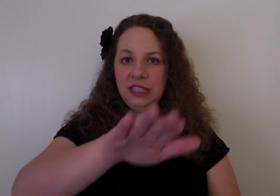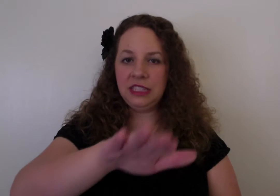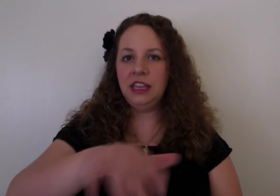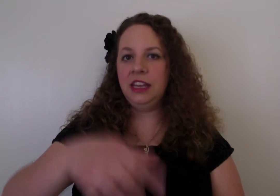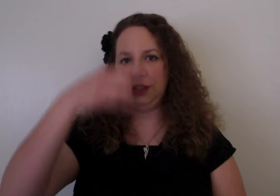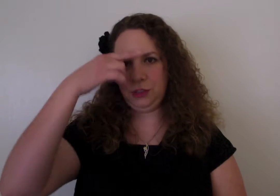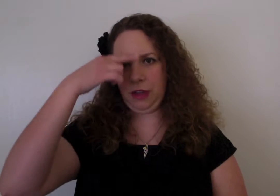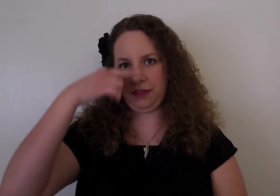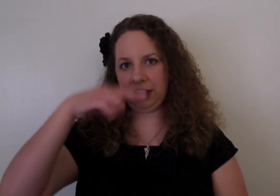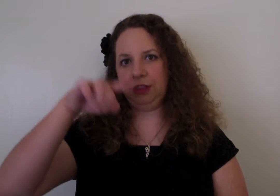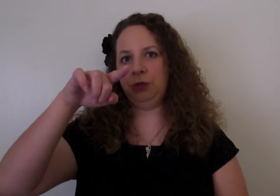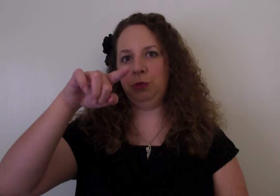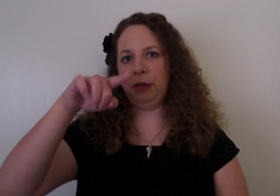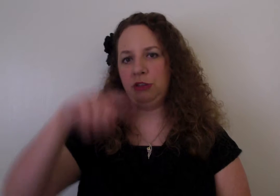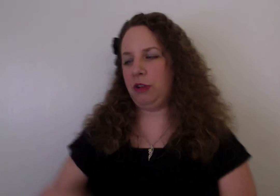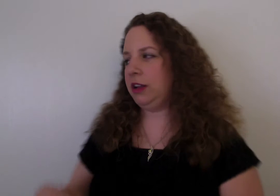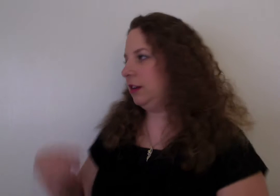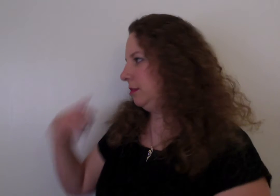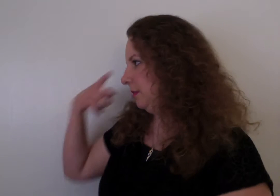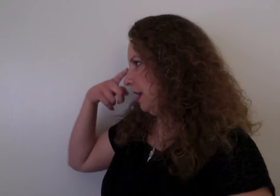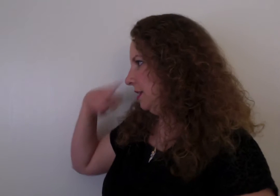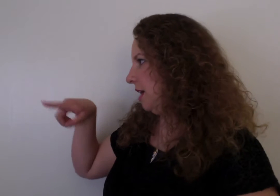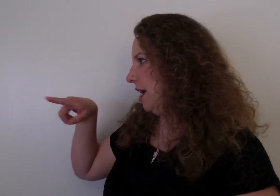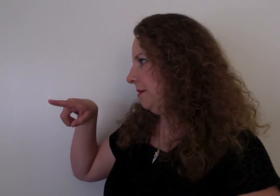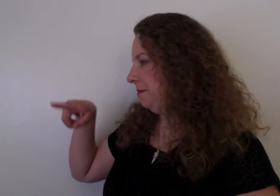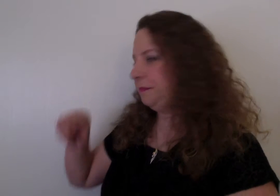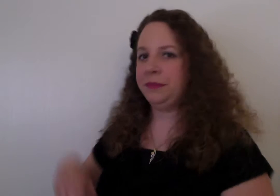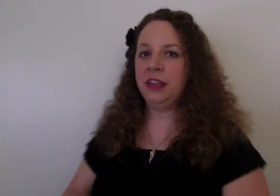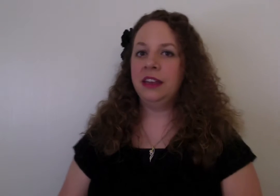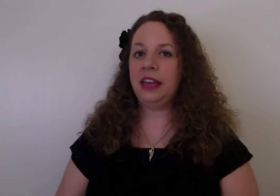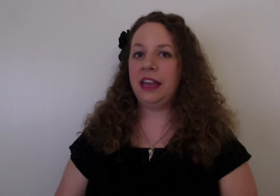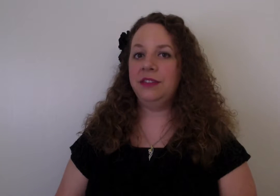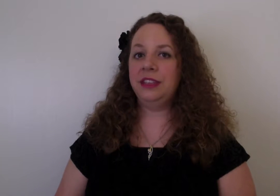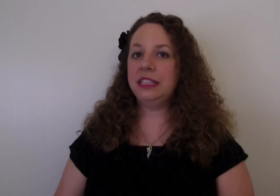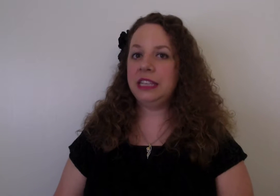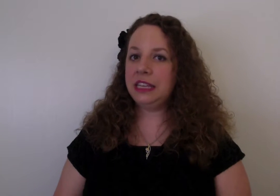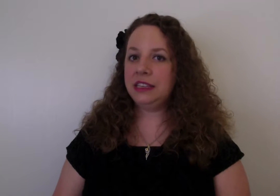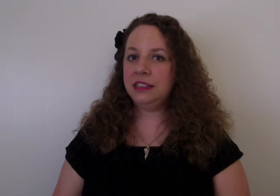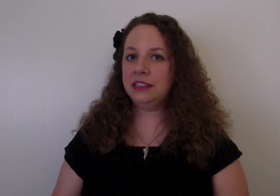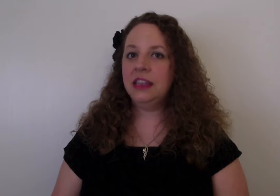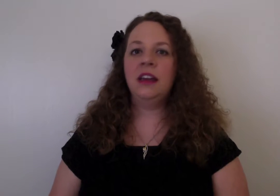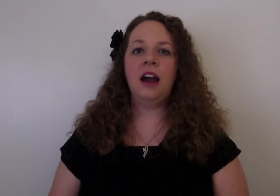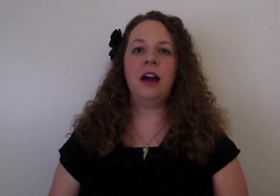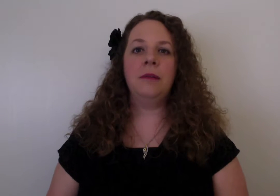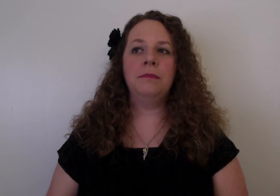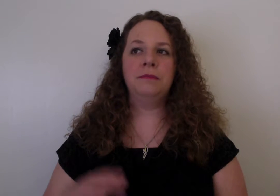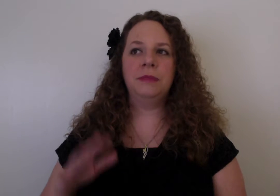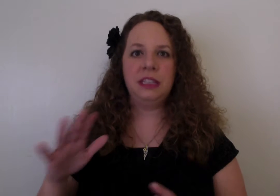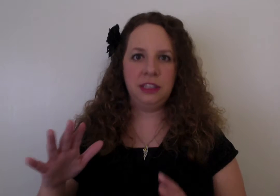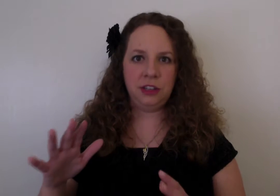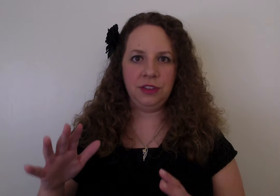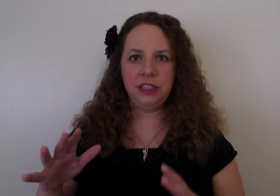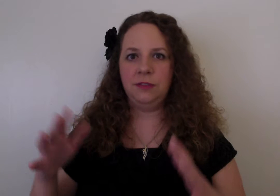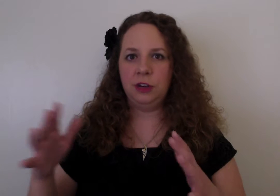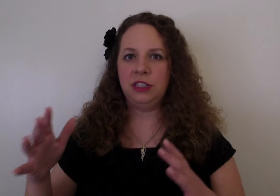and so having like the swooping trunk. Okay. Thai. Okay. This is, consider this versus